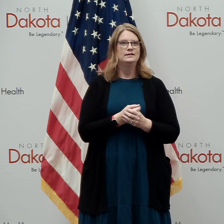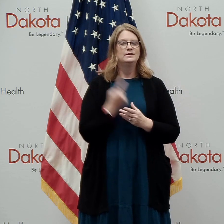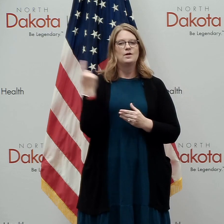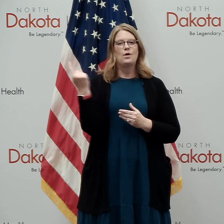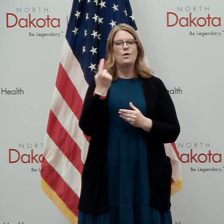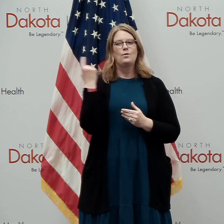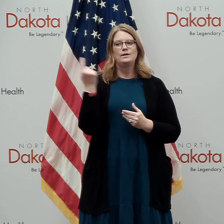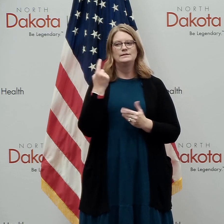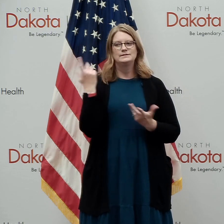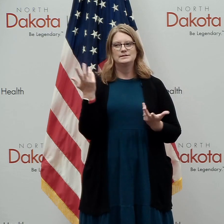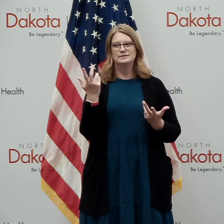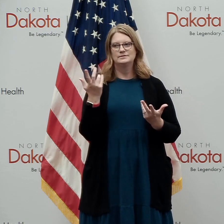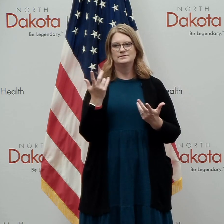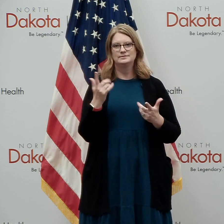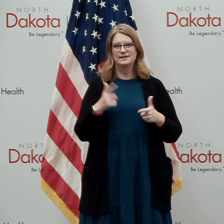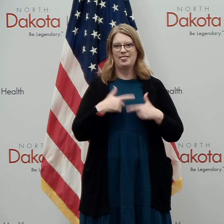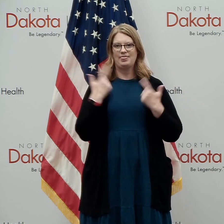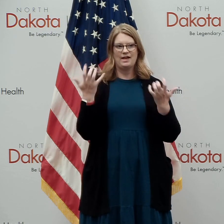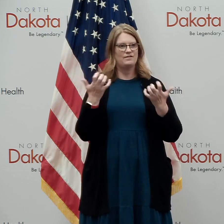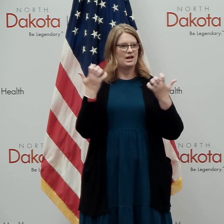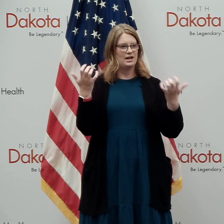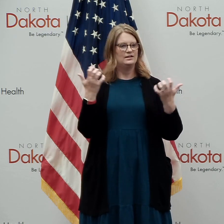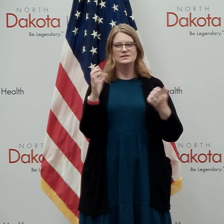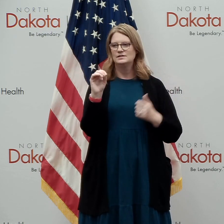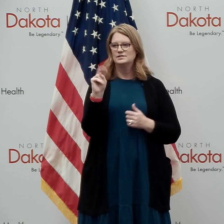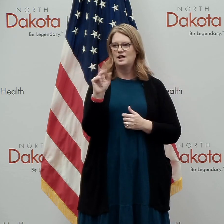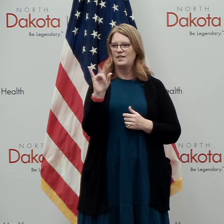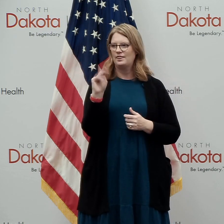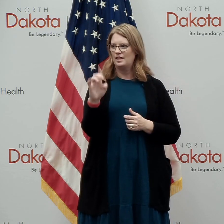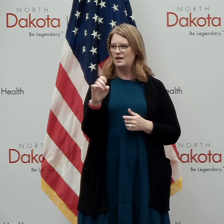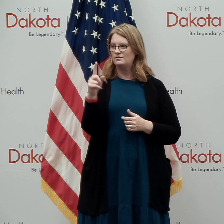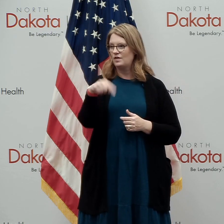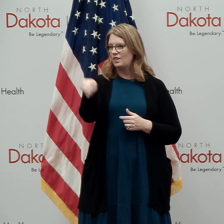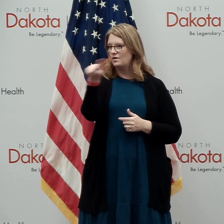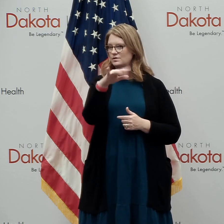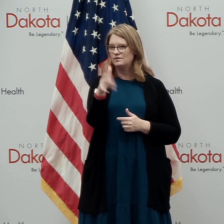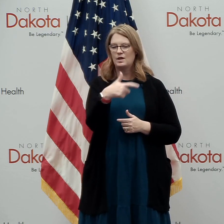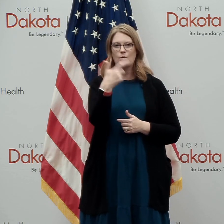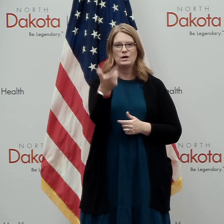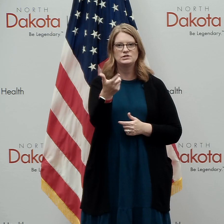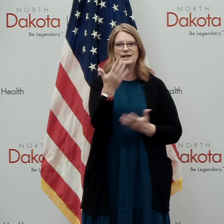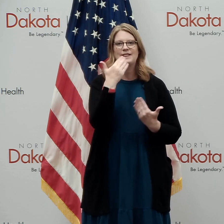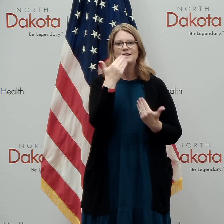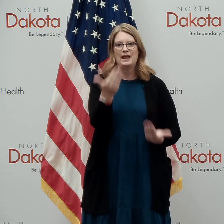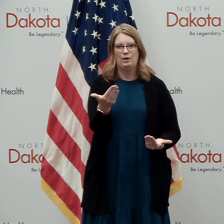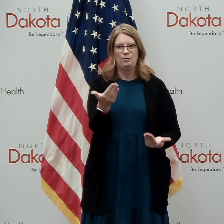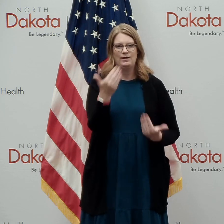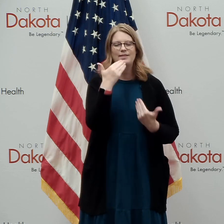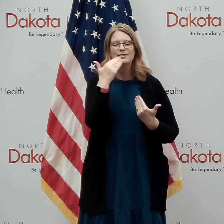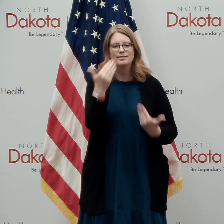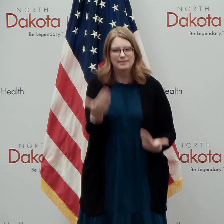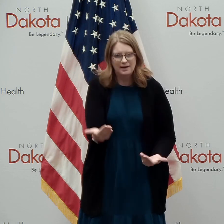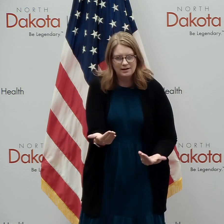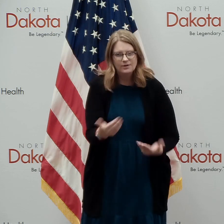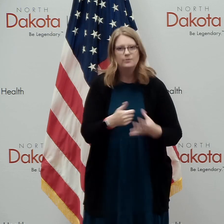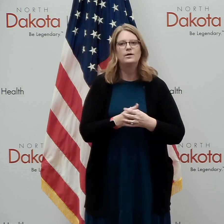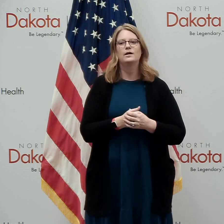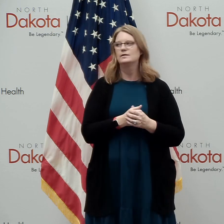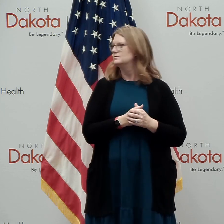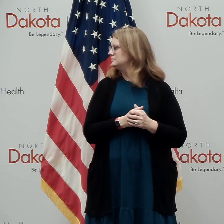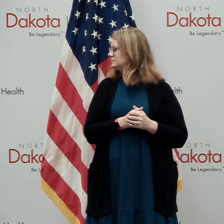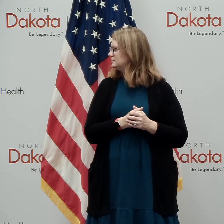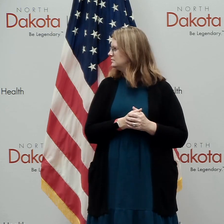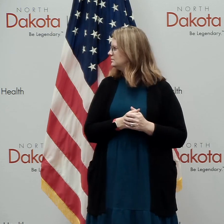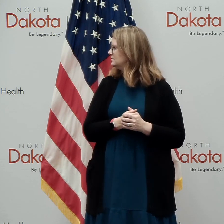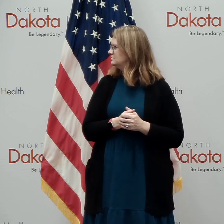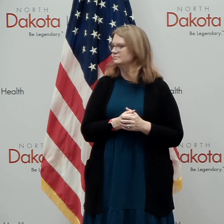great, as always, the live audience, the online audience, everybody that's here, and of those of you that have tuned in, thank you for all of your